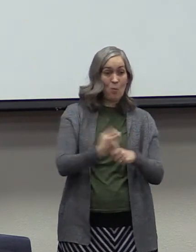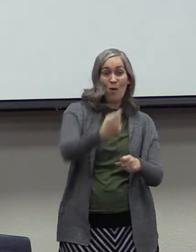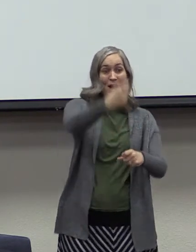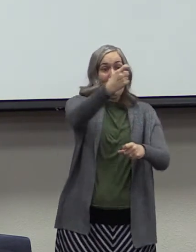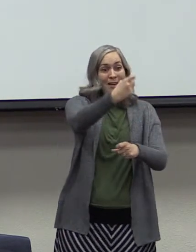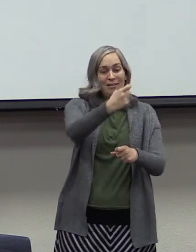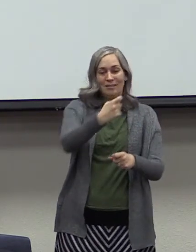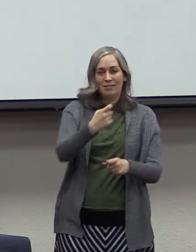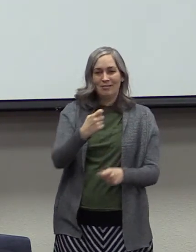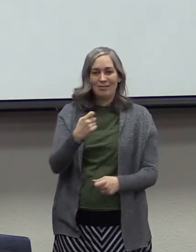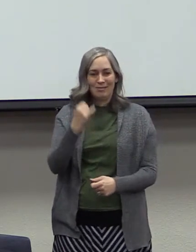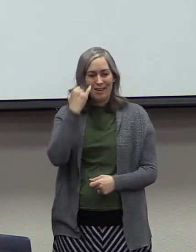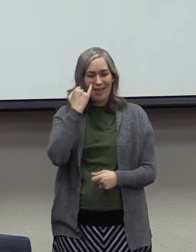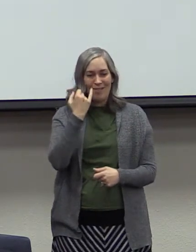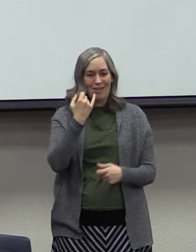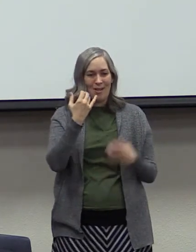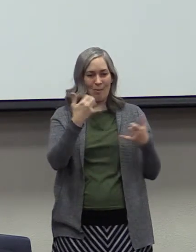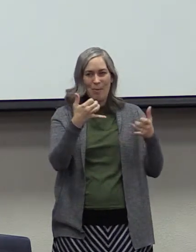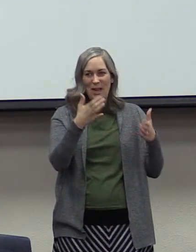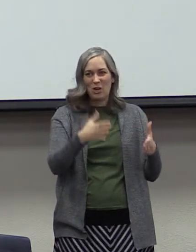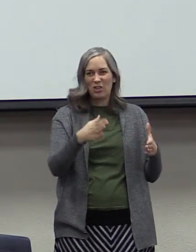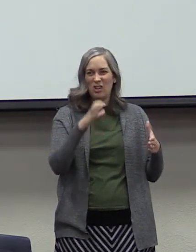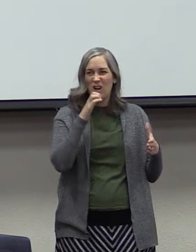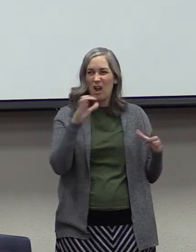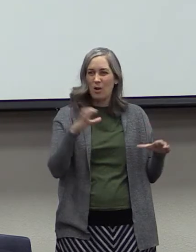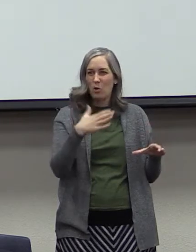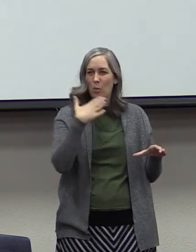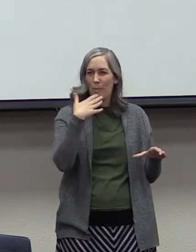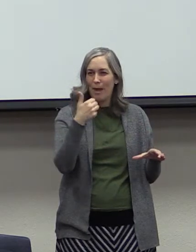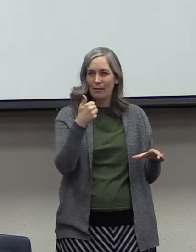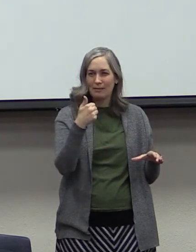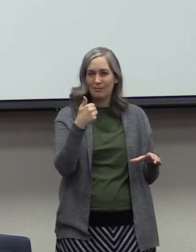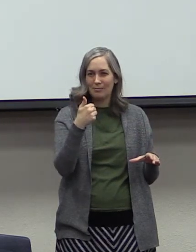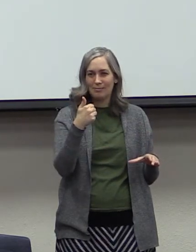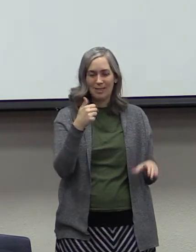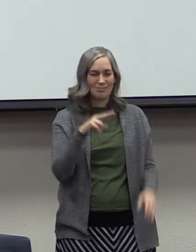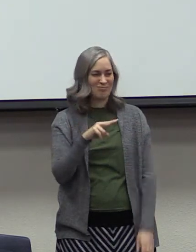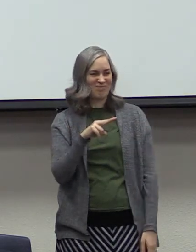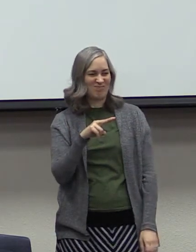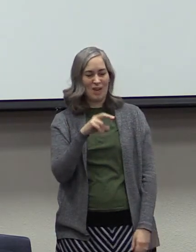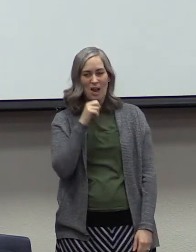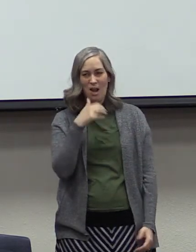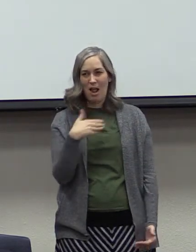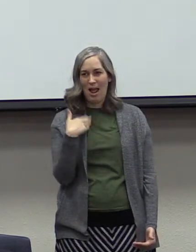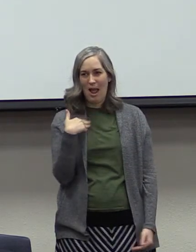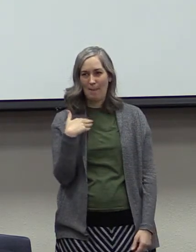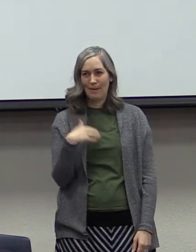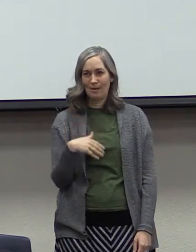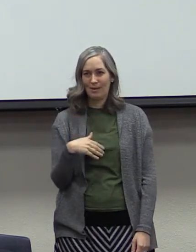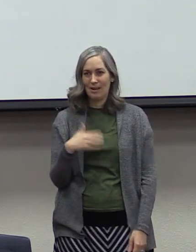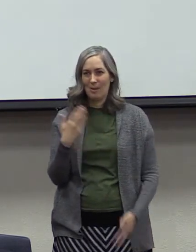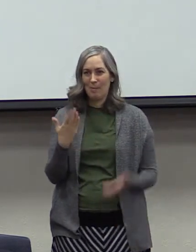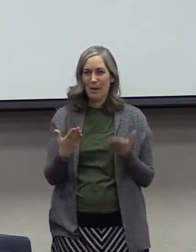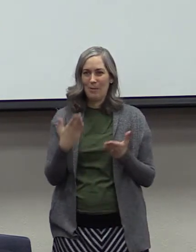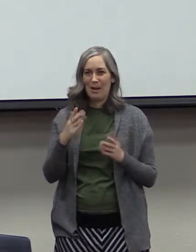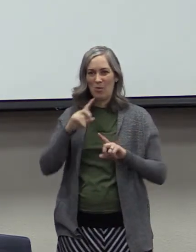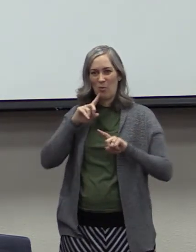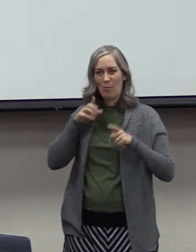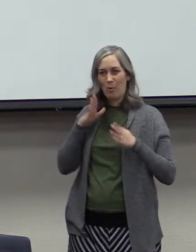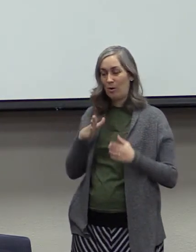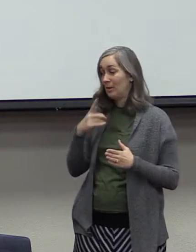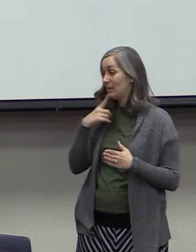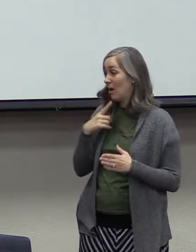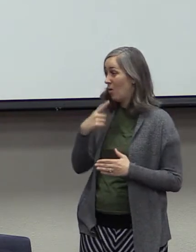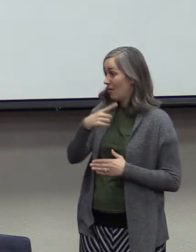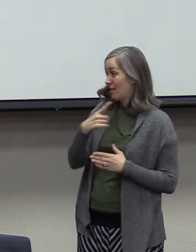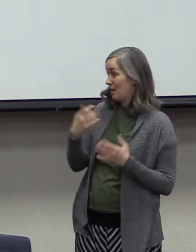their best. And oftentimes there'd be reporters that would come to him and talk about, "Oh, this particular player scored 30 points. Didn't he have a